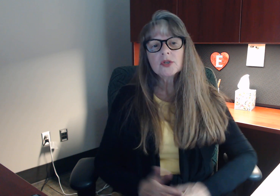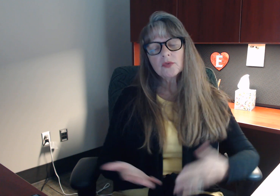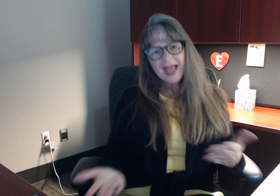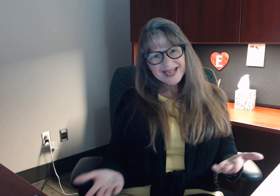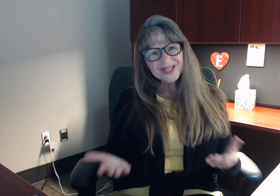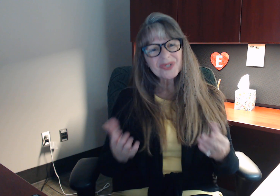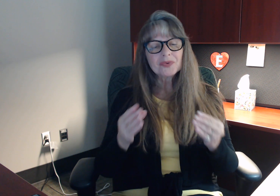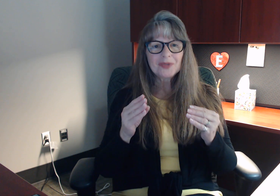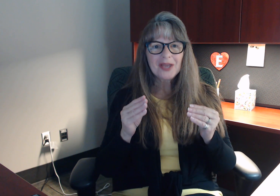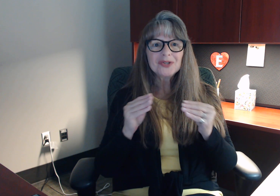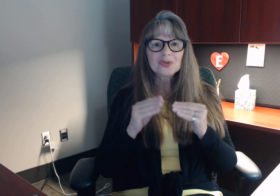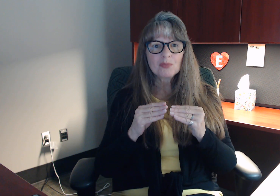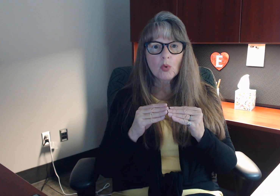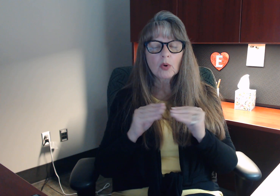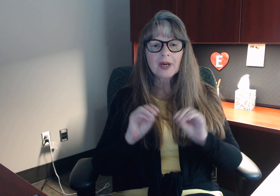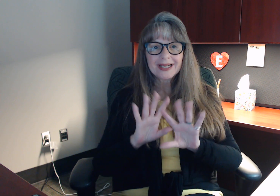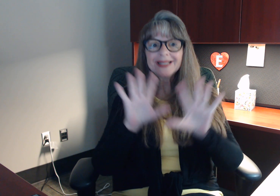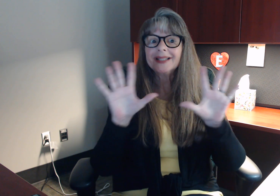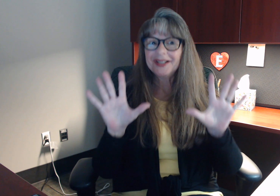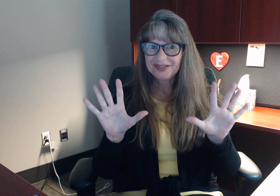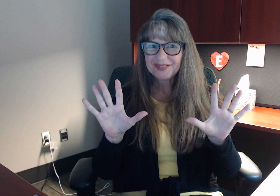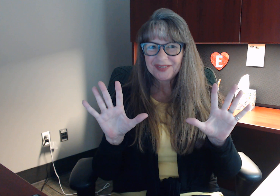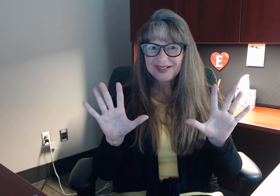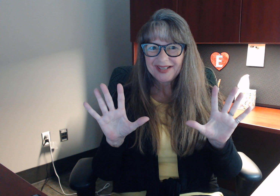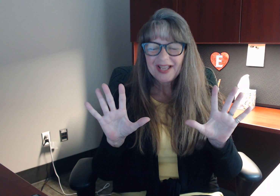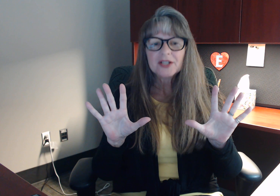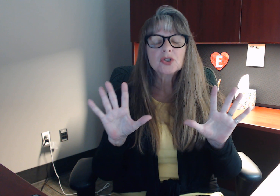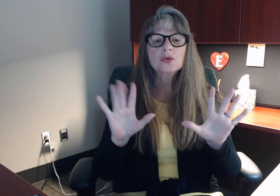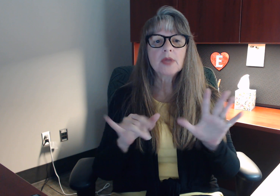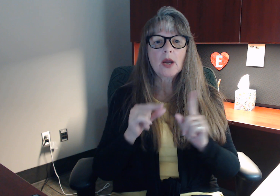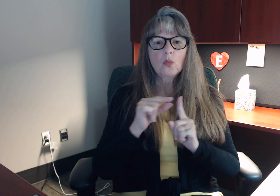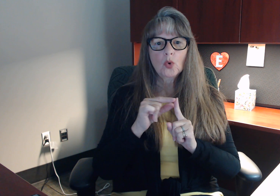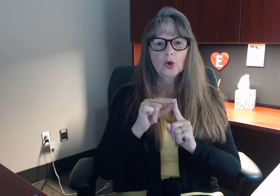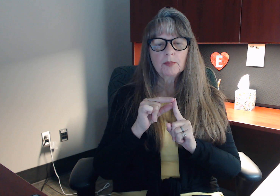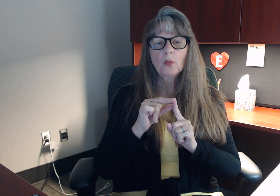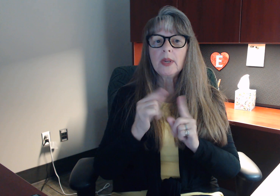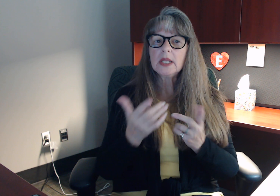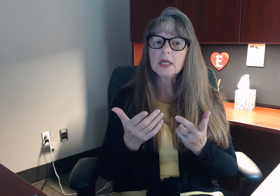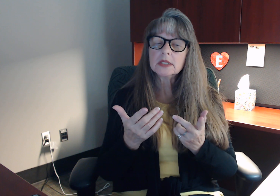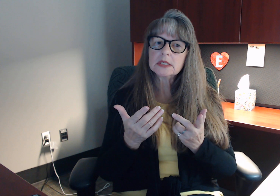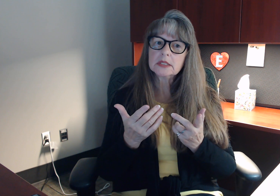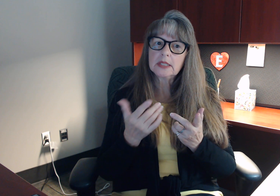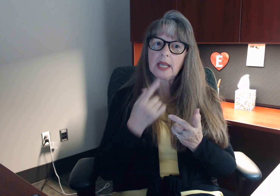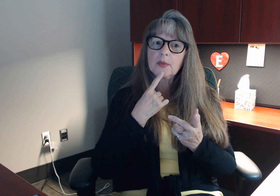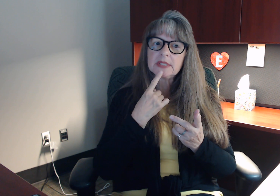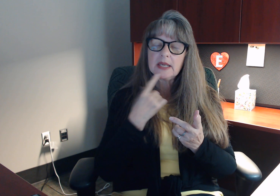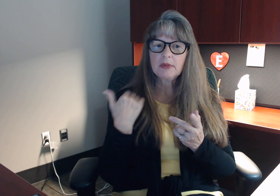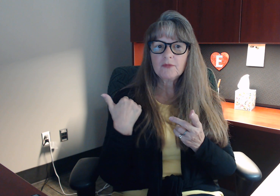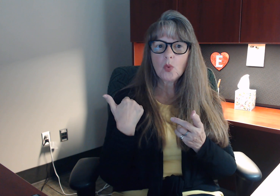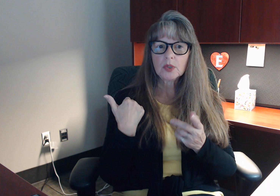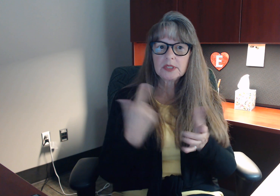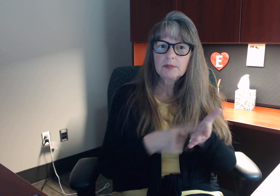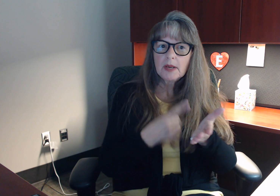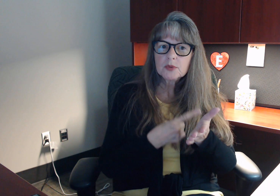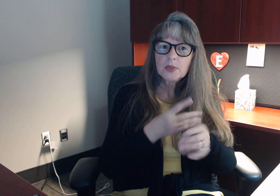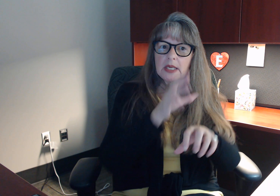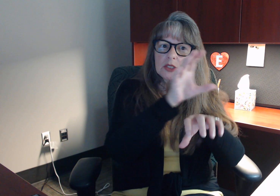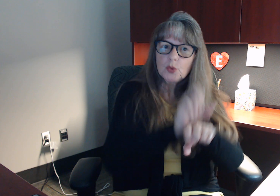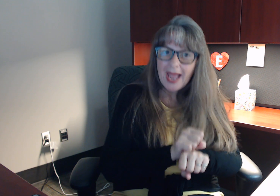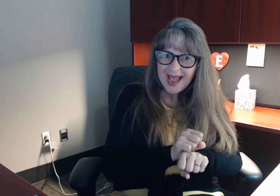that is more clear to that word. But we get, like I was saying before, sometimes we get to a